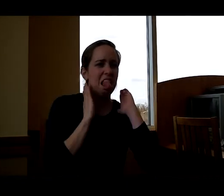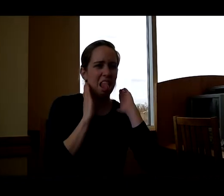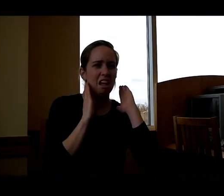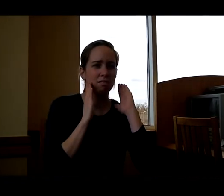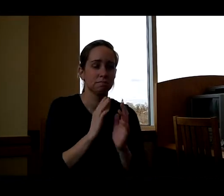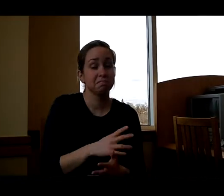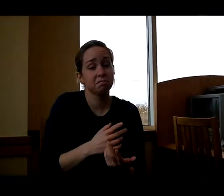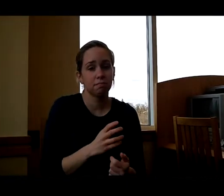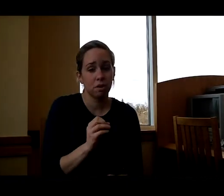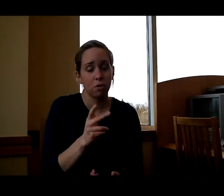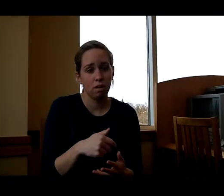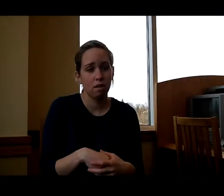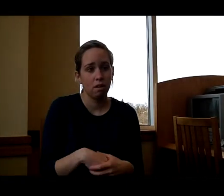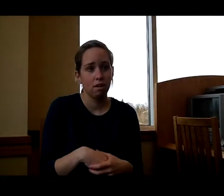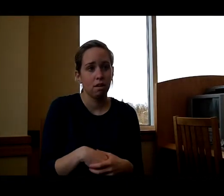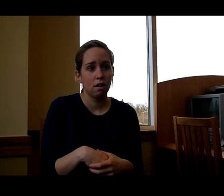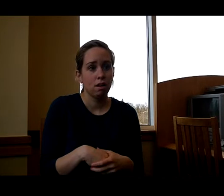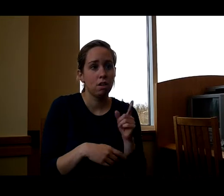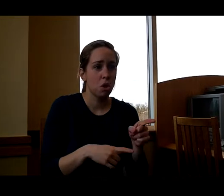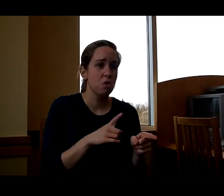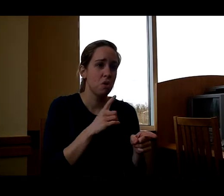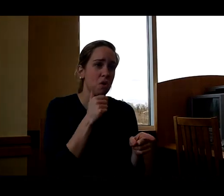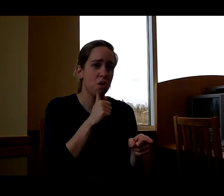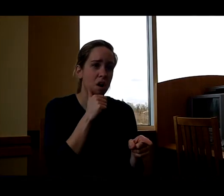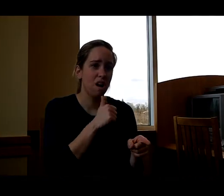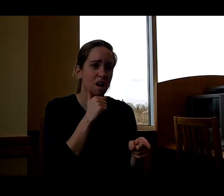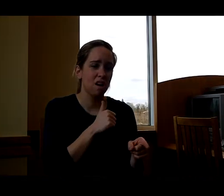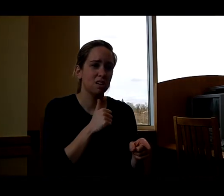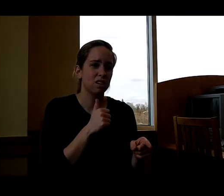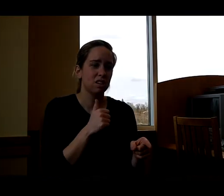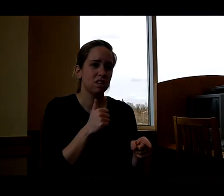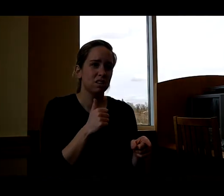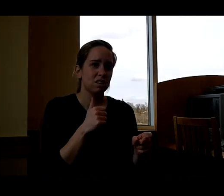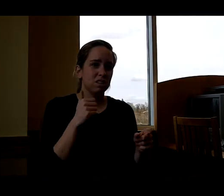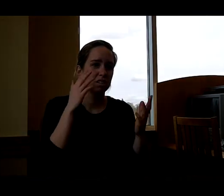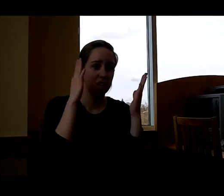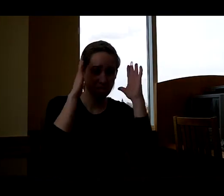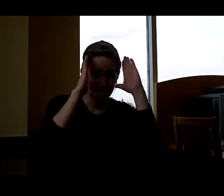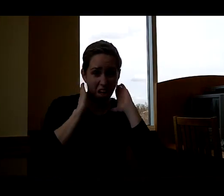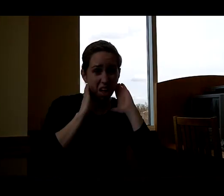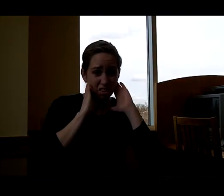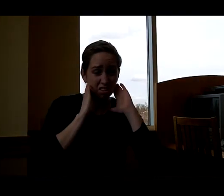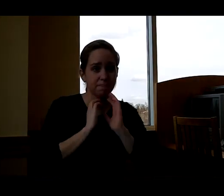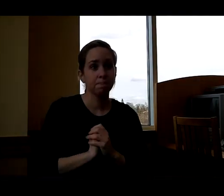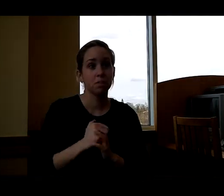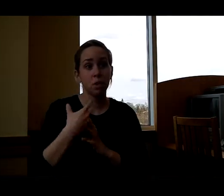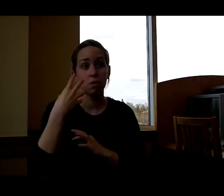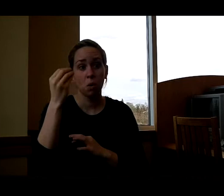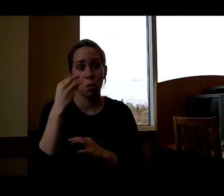Okay. Those girls get paid it when their hair gets flat. Okay. Other things? Go outside, and would you rather be outside working